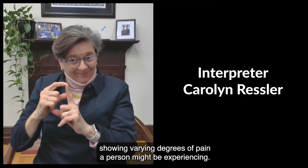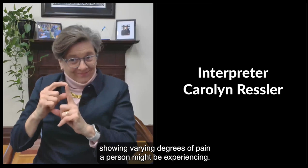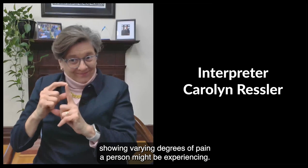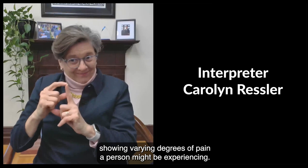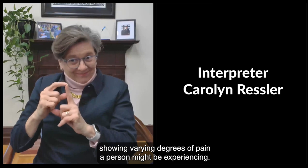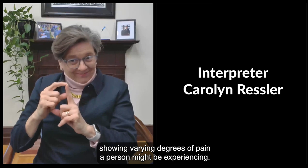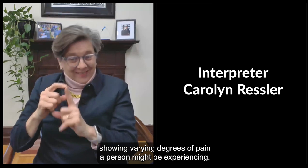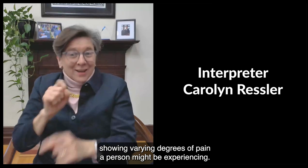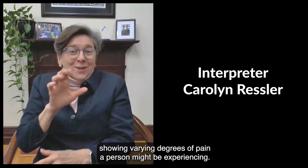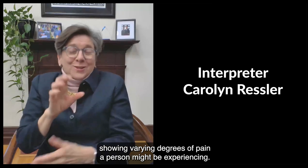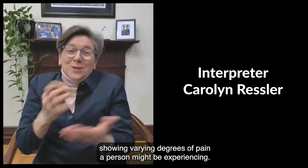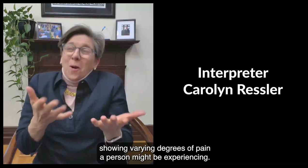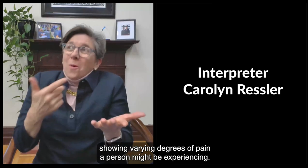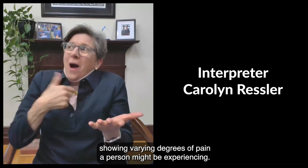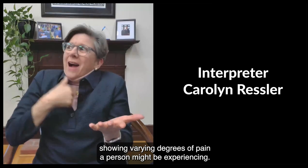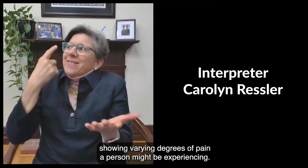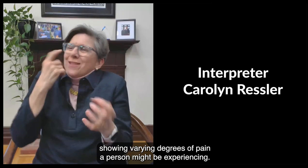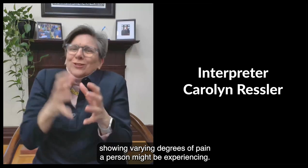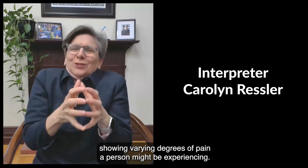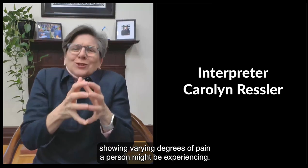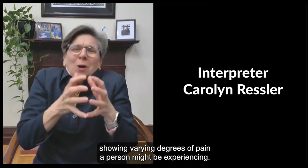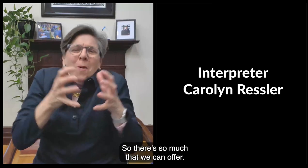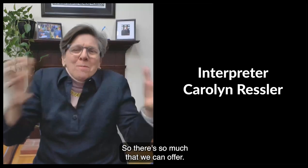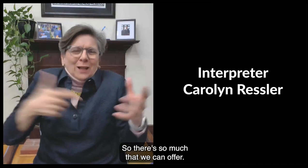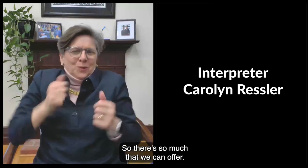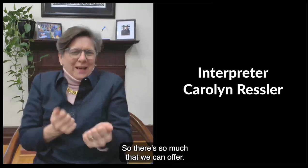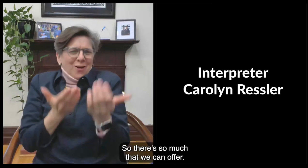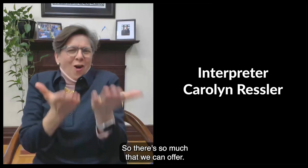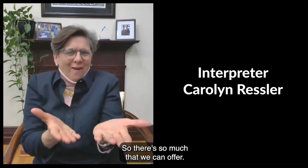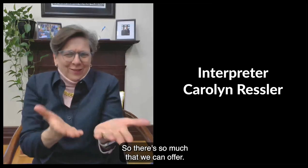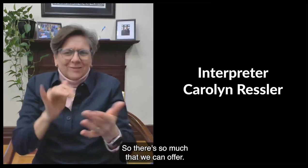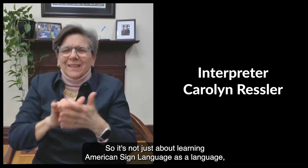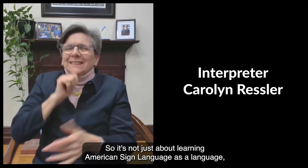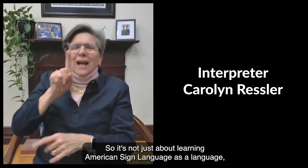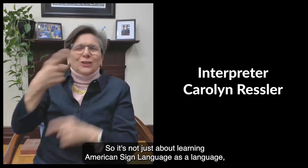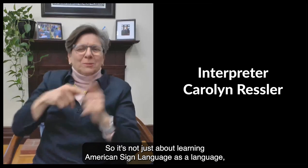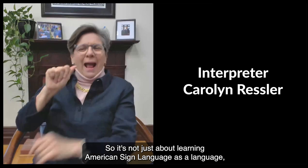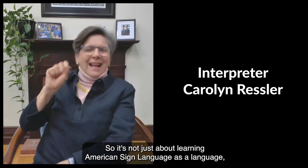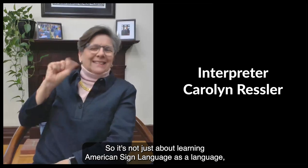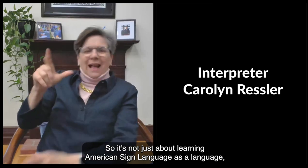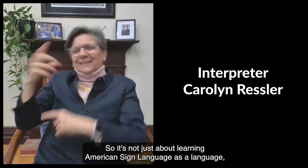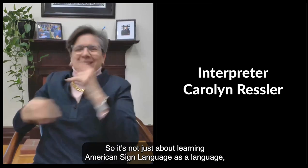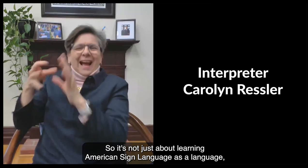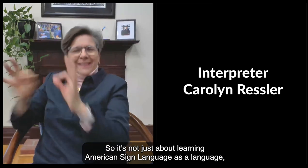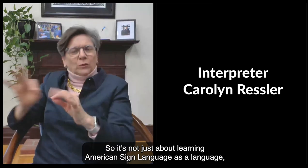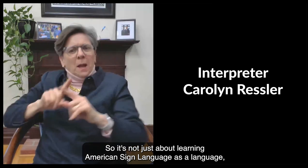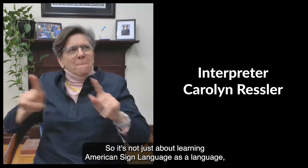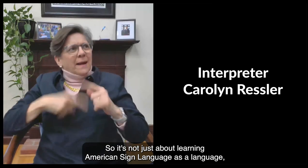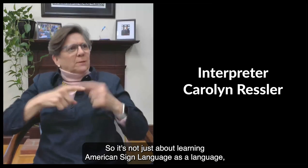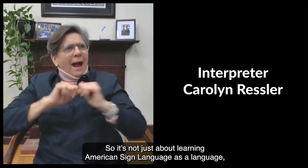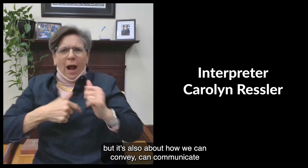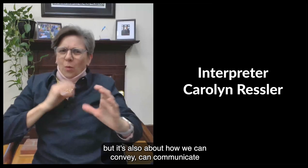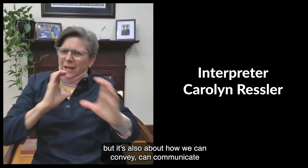information, showing varying degrees of pain a person might be experiencing. So there's so much that we can offer. So it's not